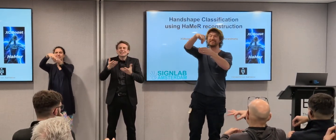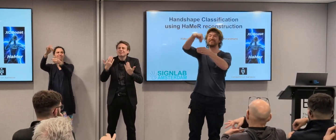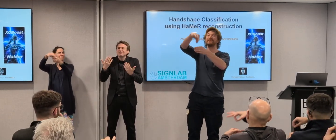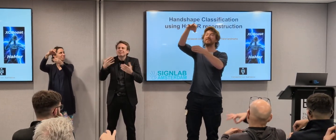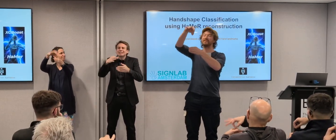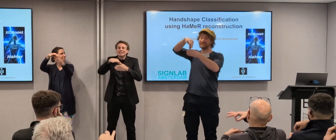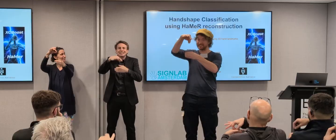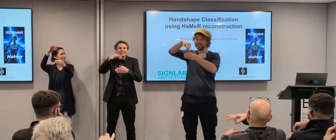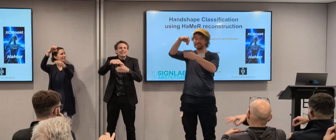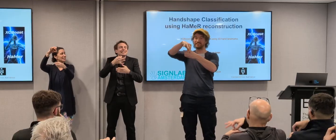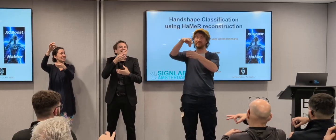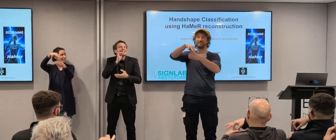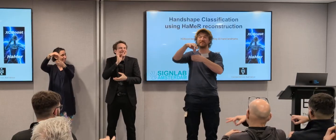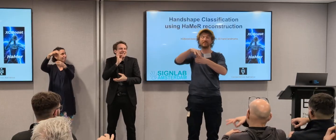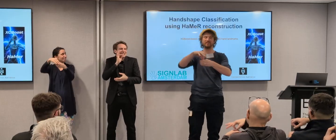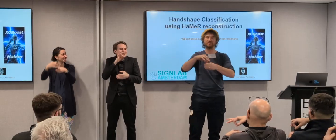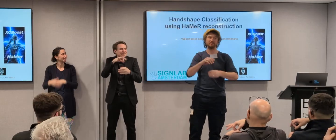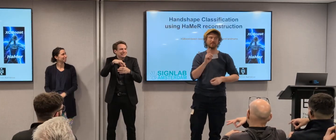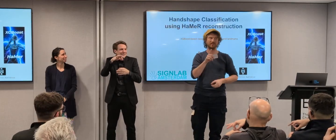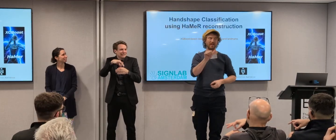T. T.